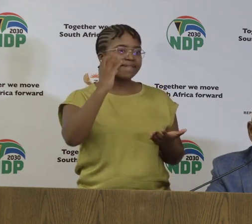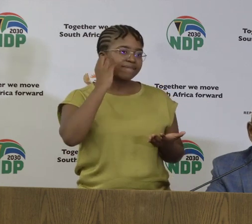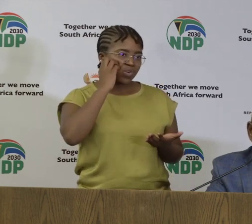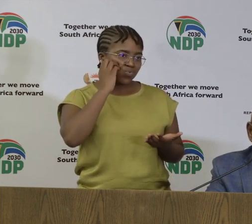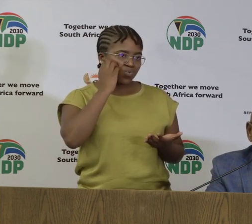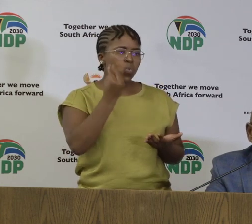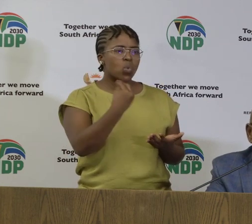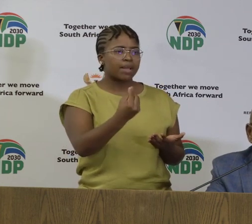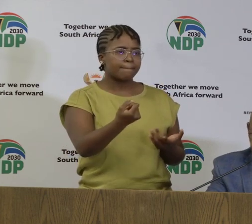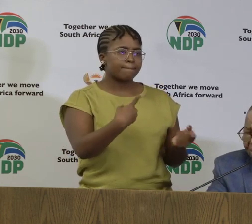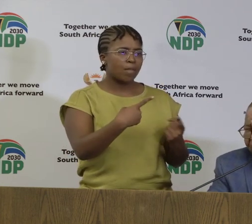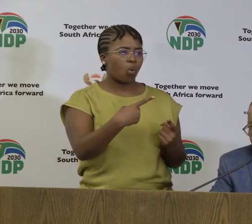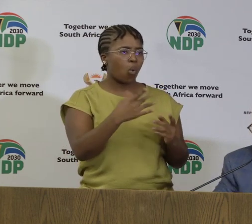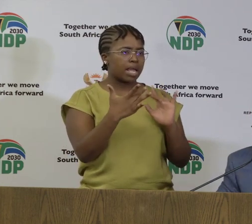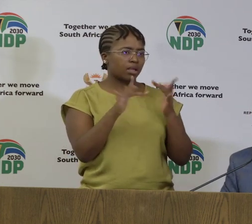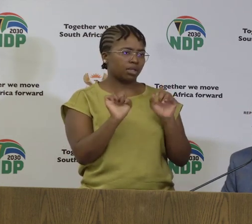And there's fairly